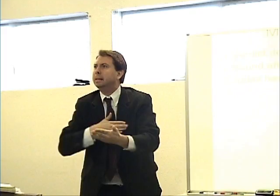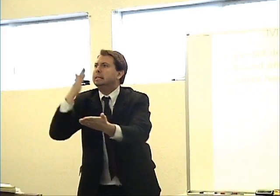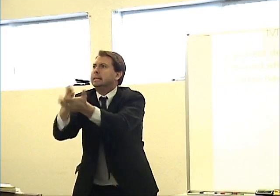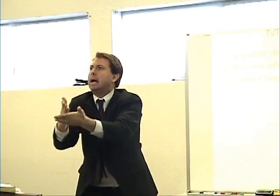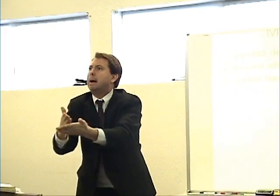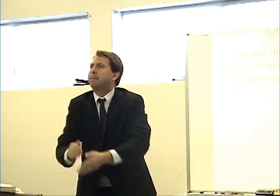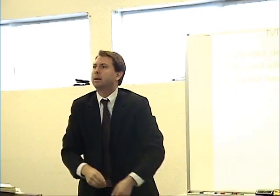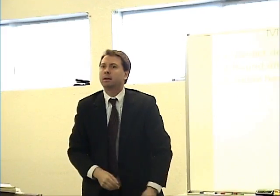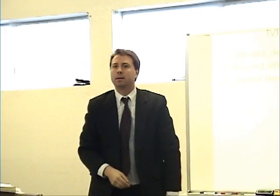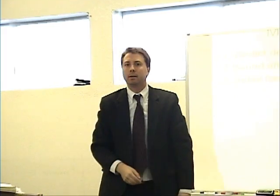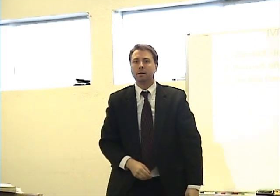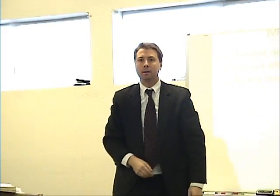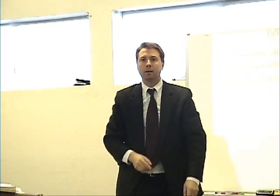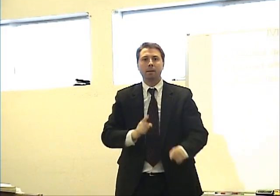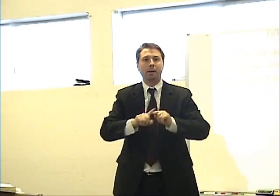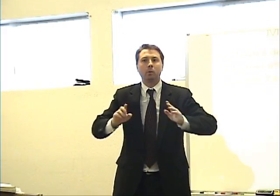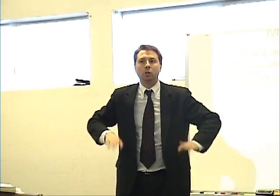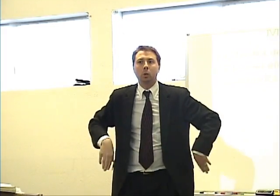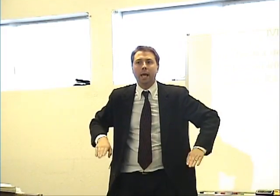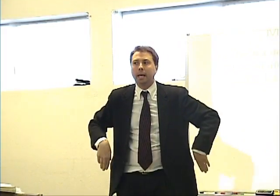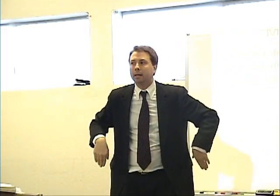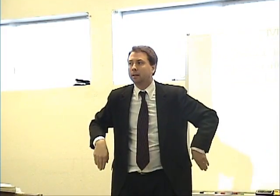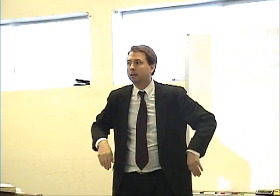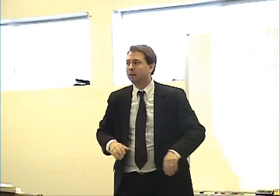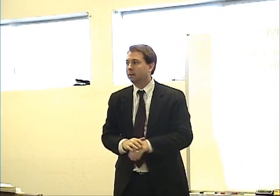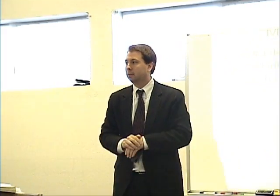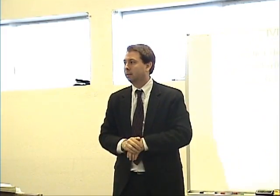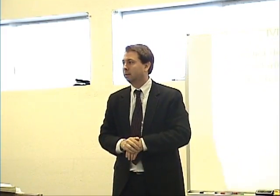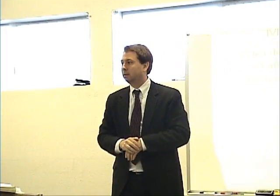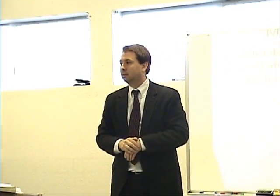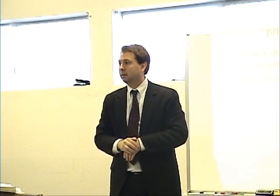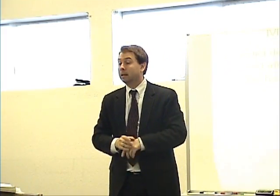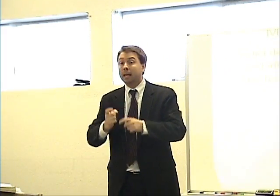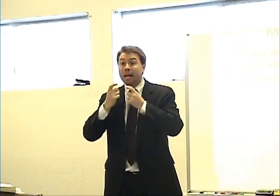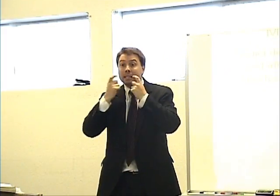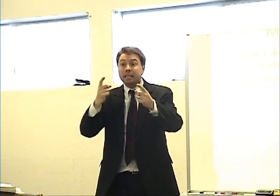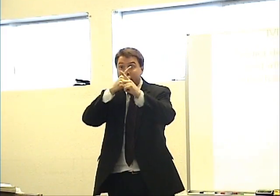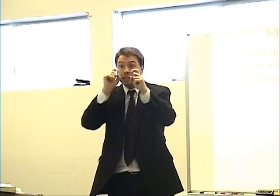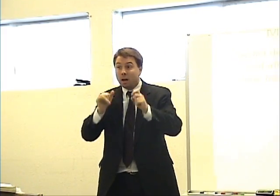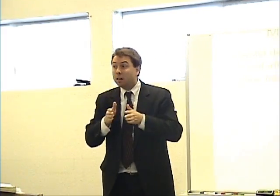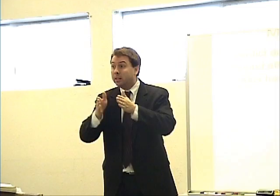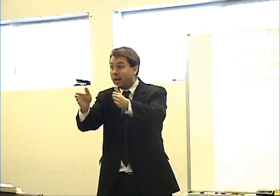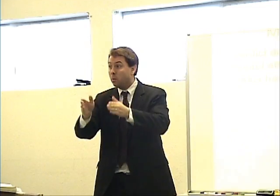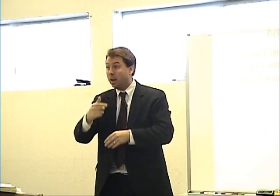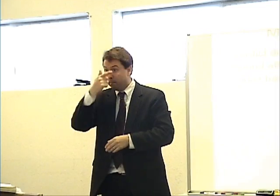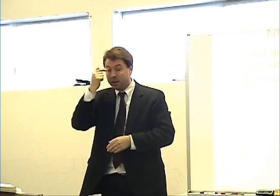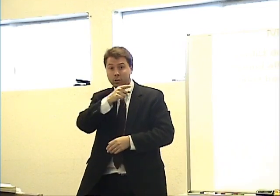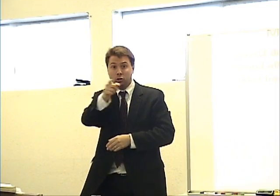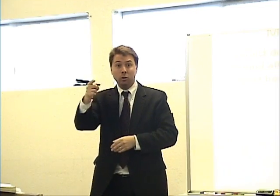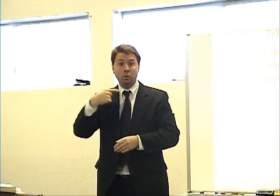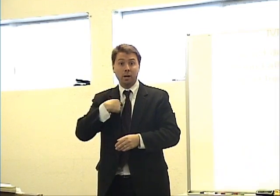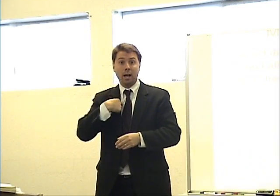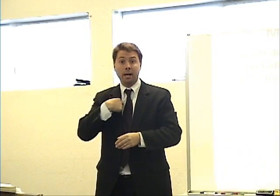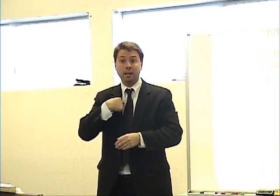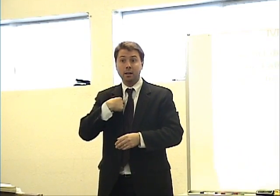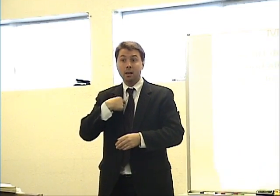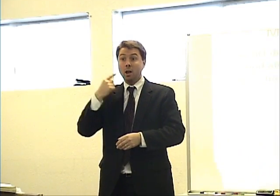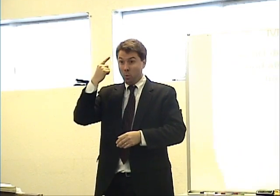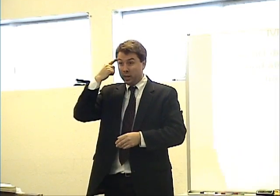Please stop. But it was too late. And sin is ugly that way because you and I, we